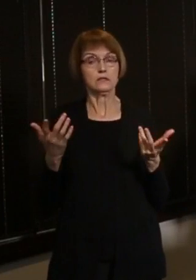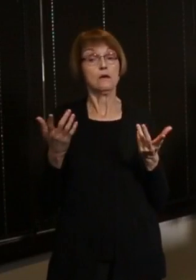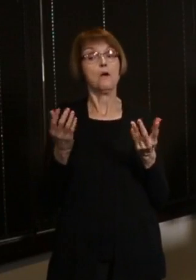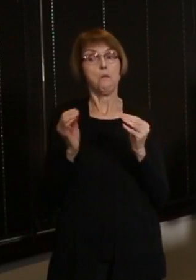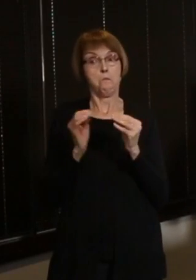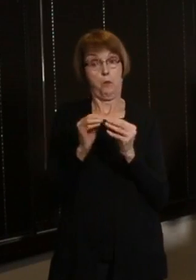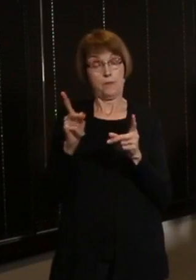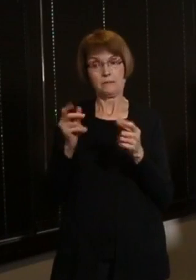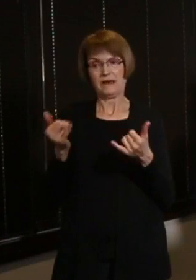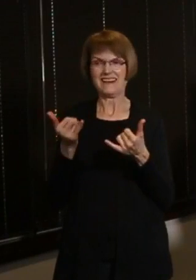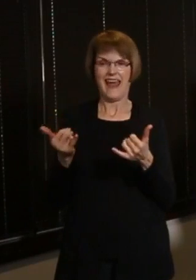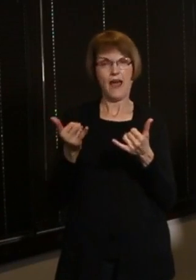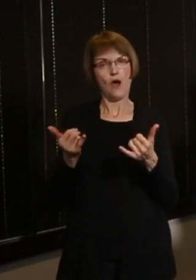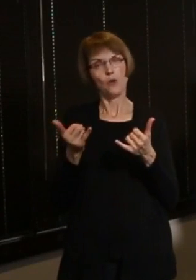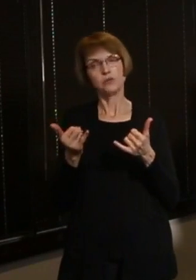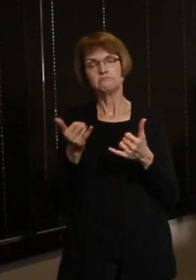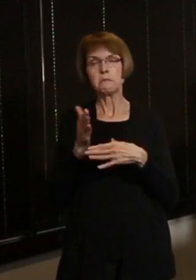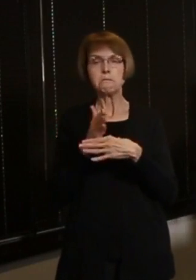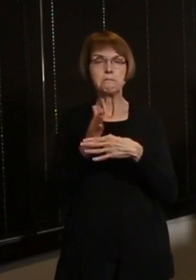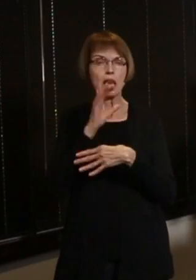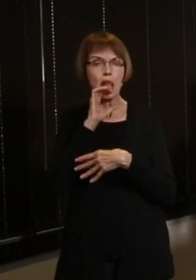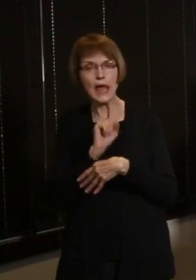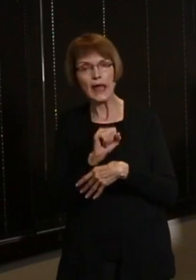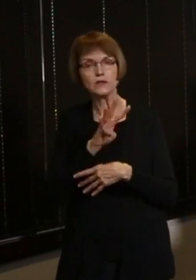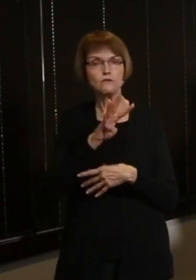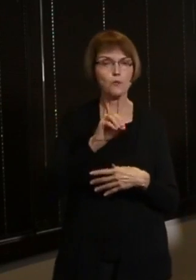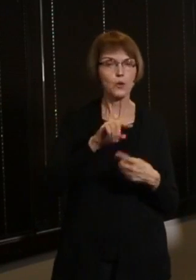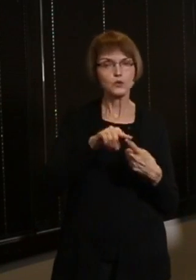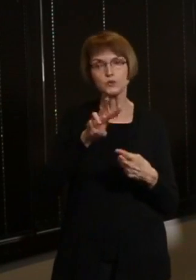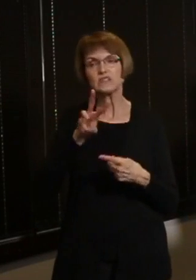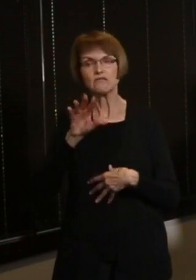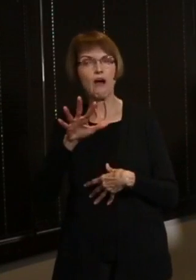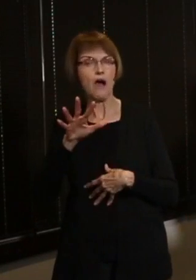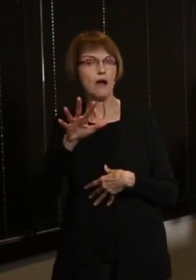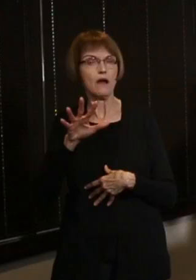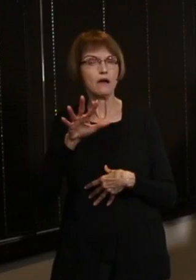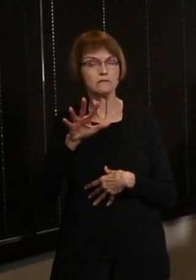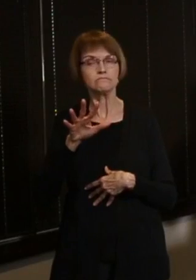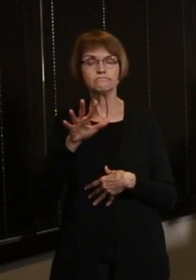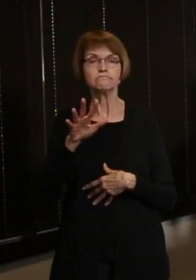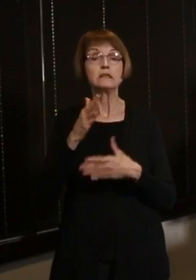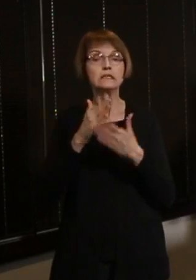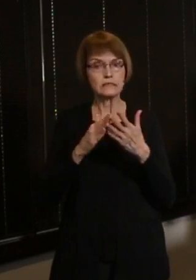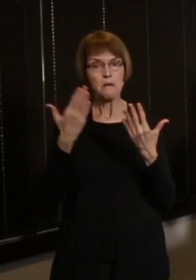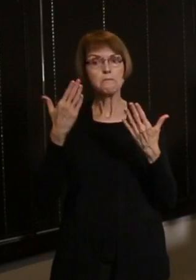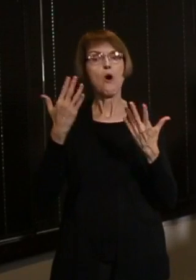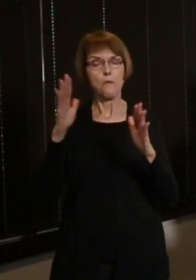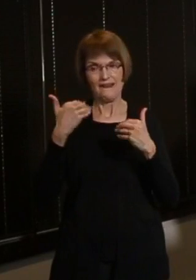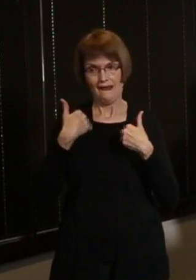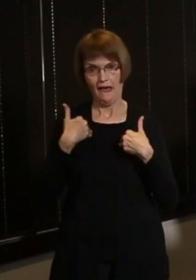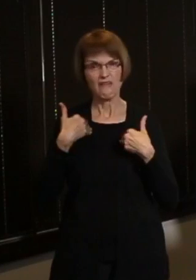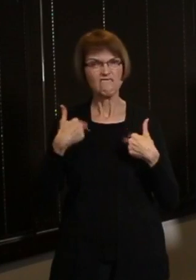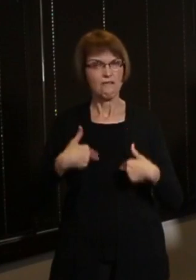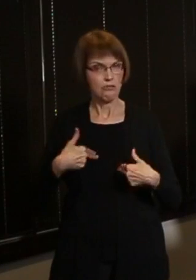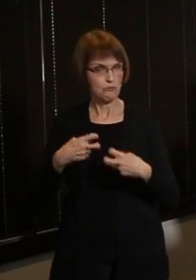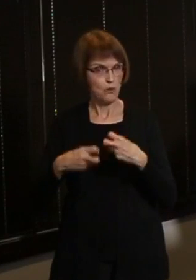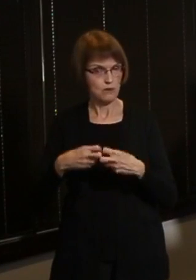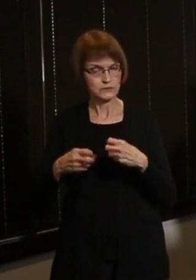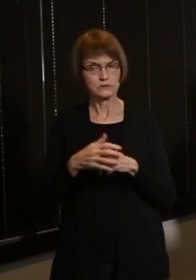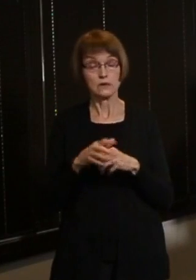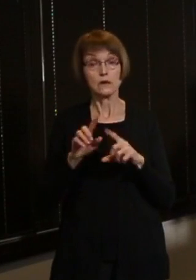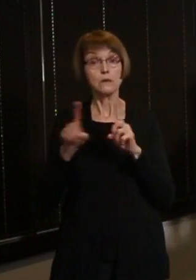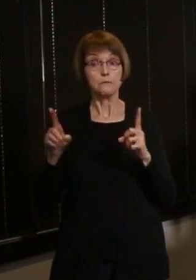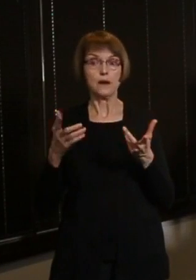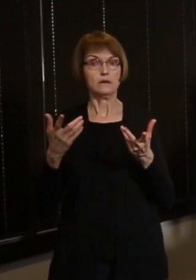more people, more from sort of that middle age category, that 40 to 65, some with healthcare problems, but certainly